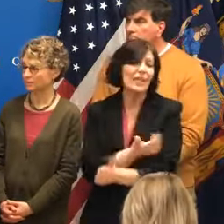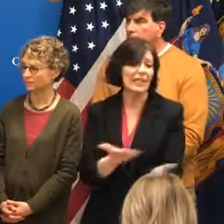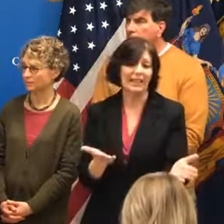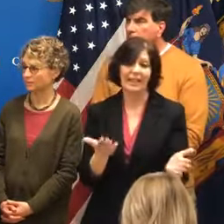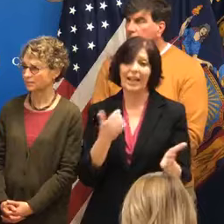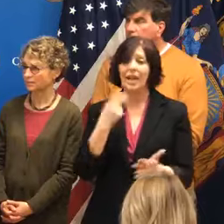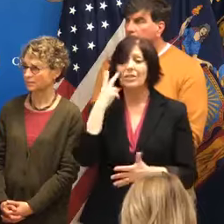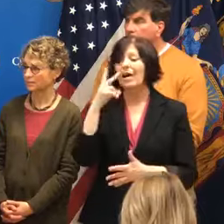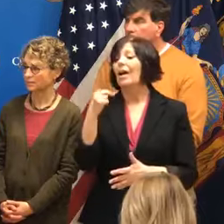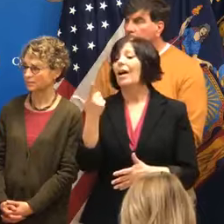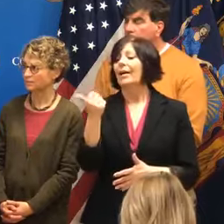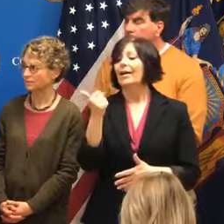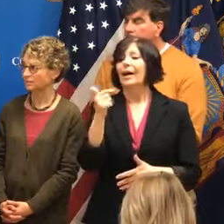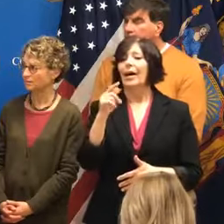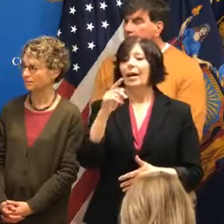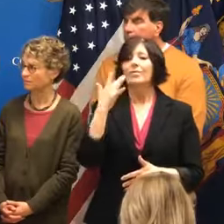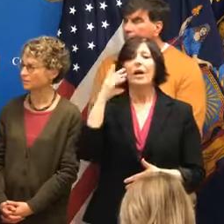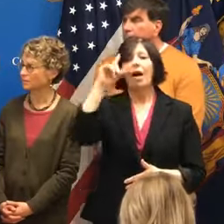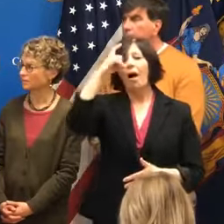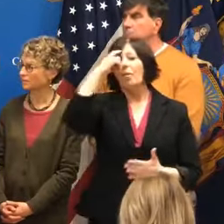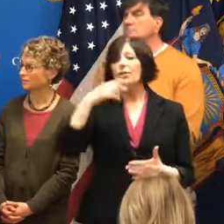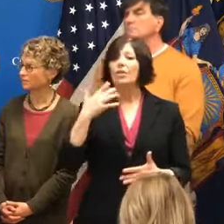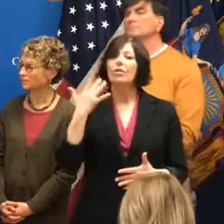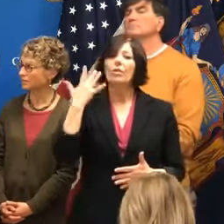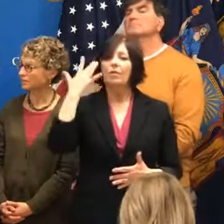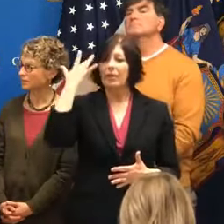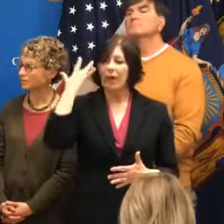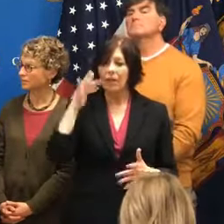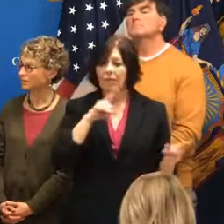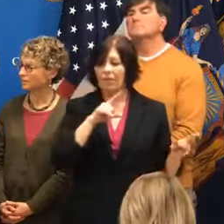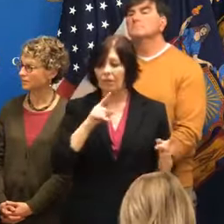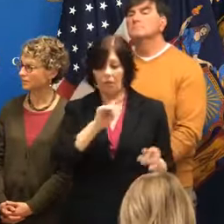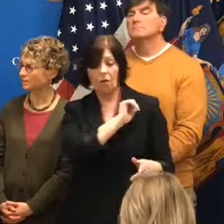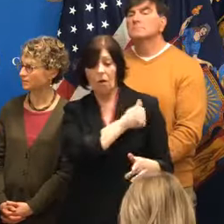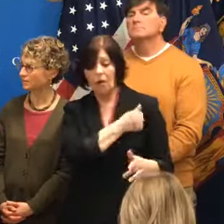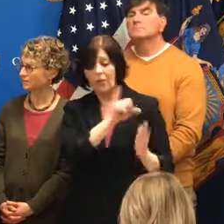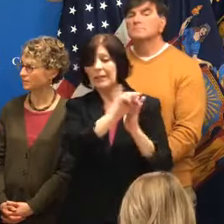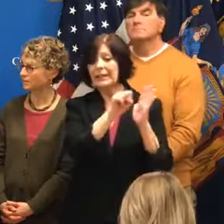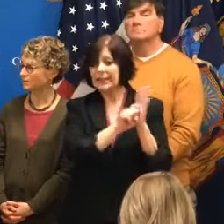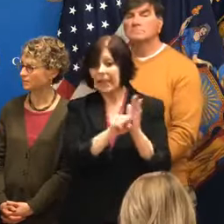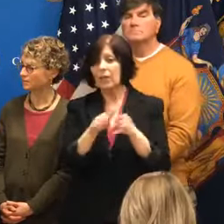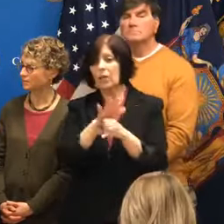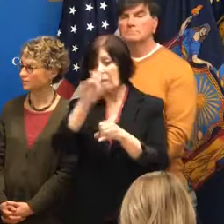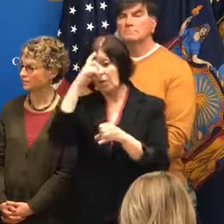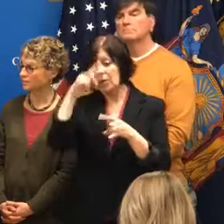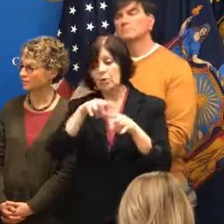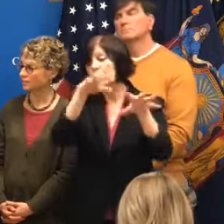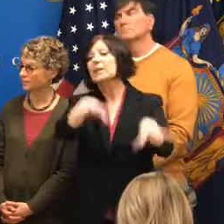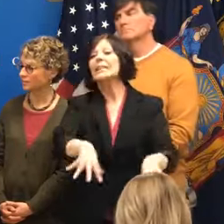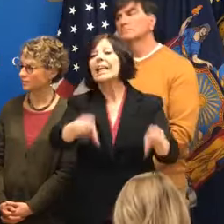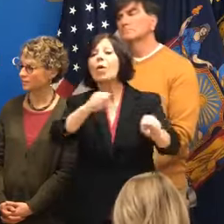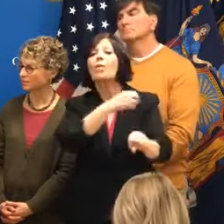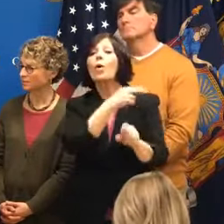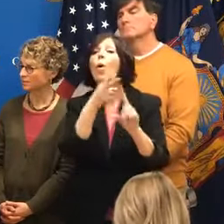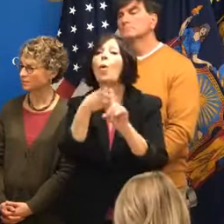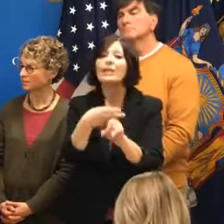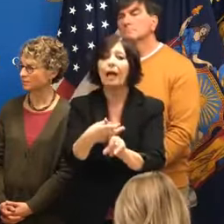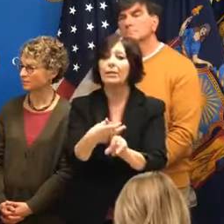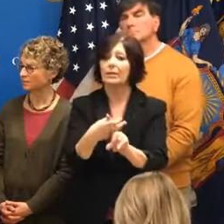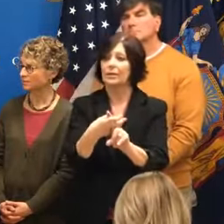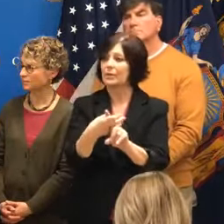Governor Gavin Newsom of California authorized the state and local governments to potentially take over hotels and